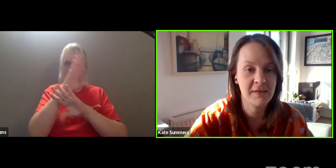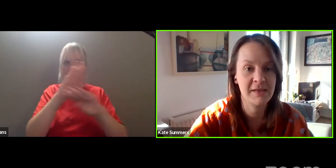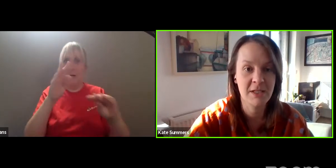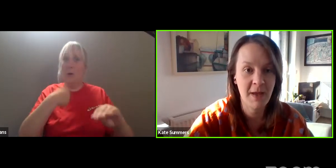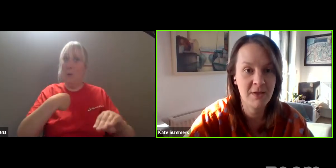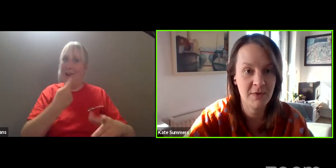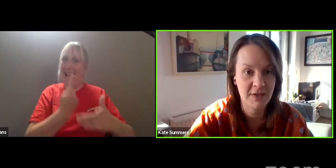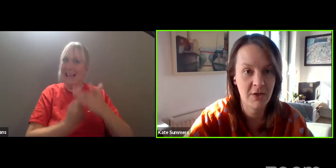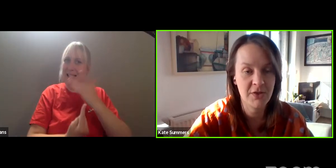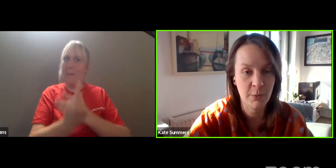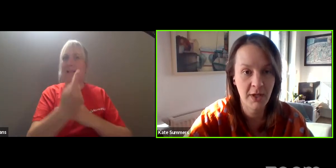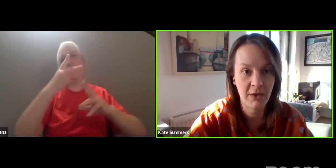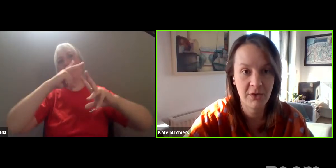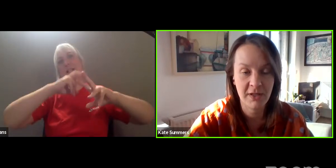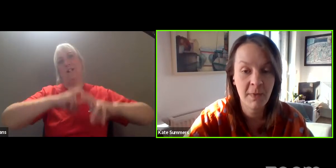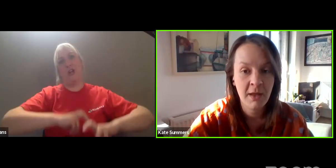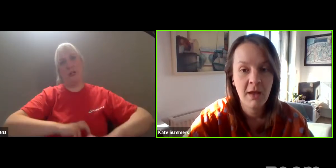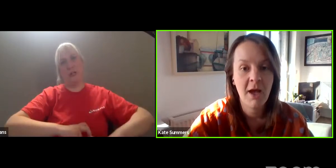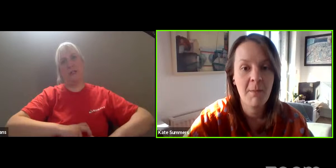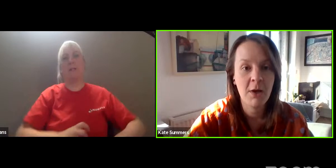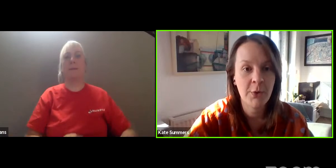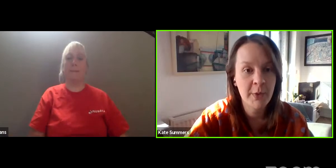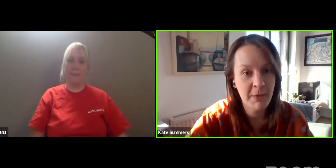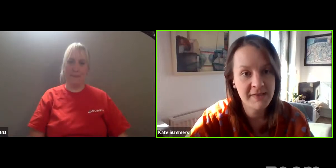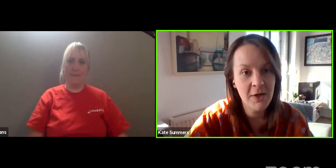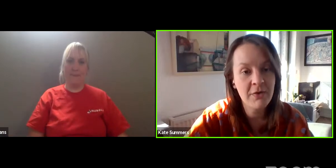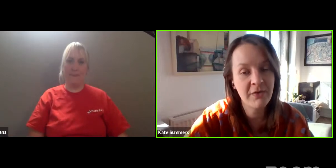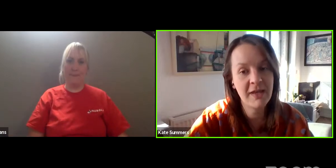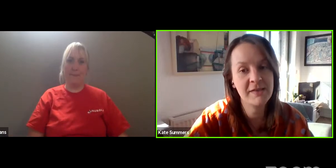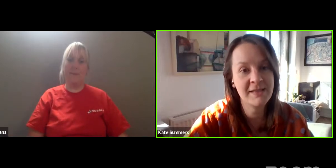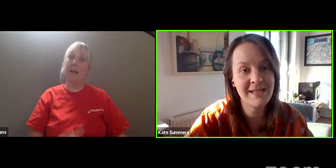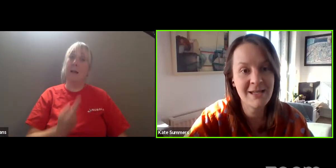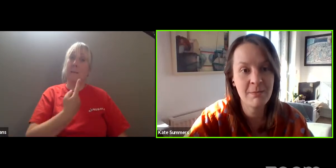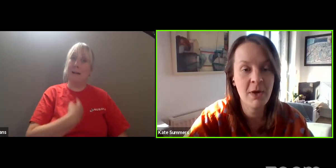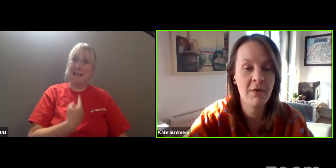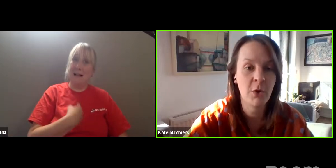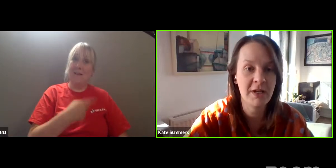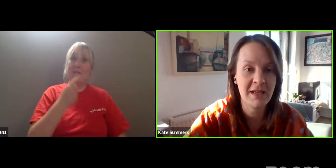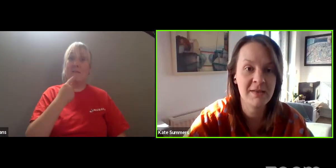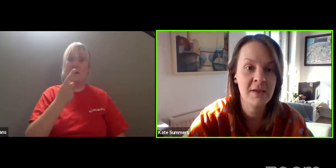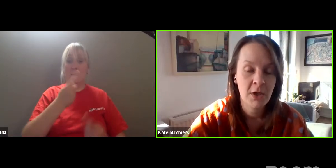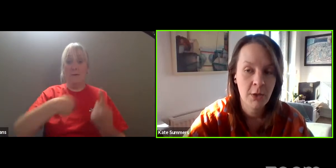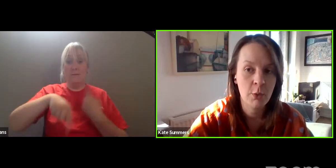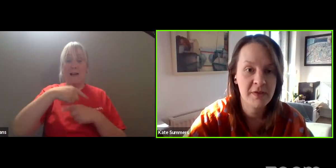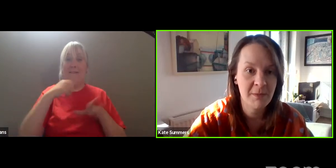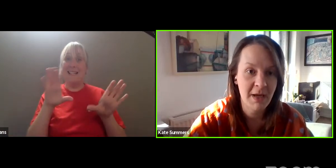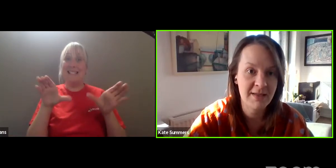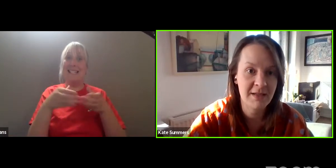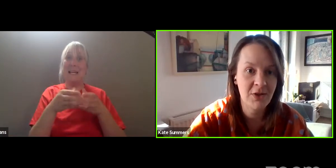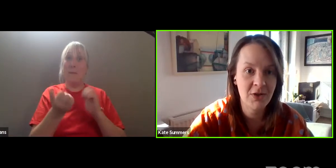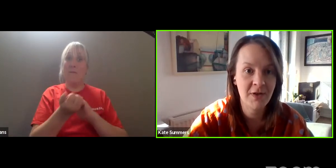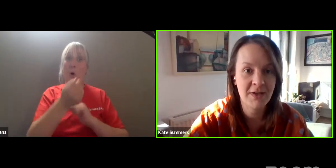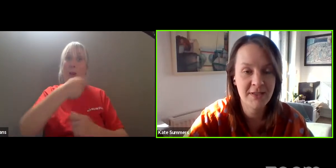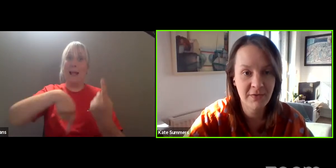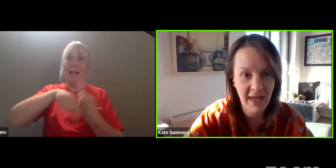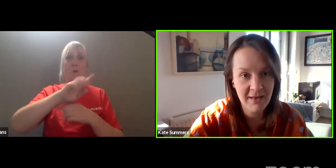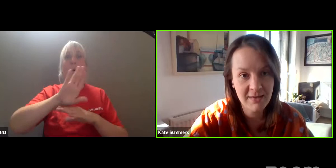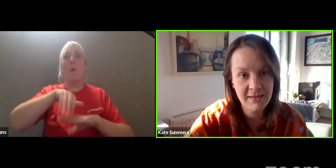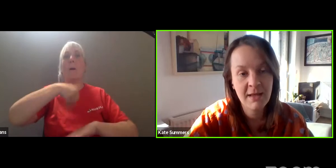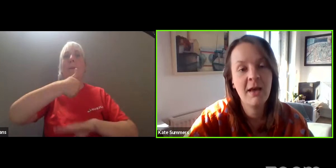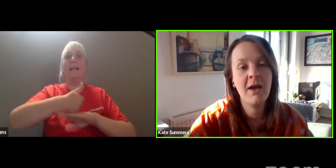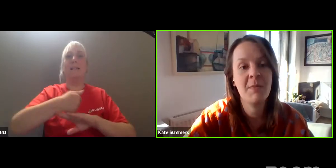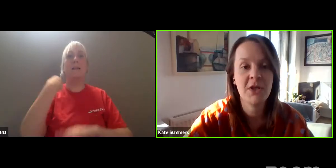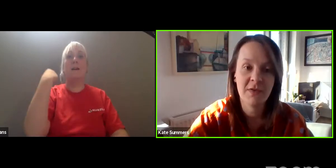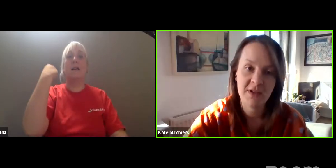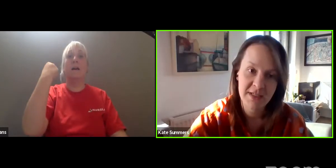it's us as independent researchers working on it. Along with myself, it's a team of colleagues who are also based at the University of